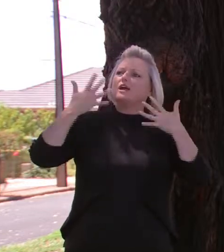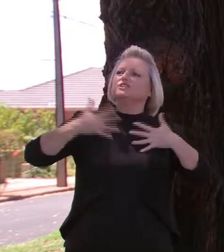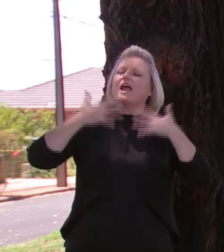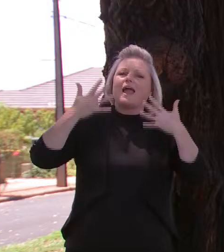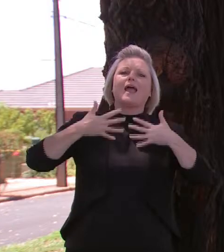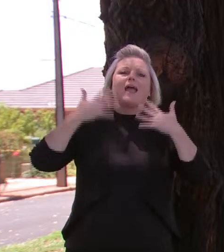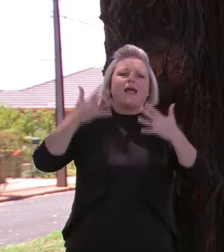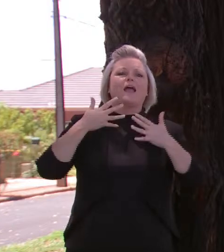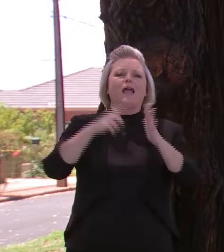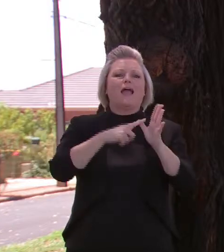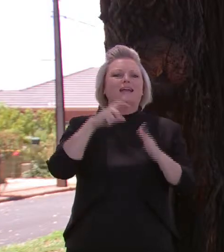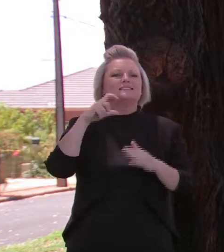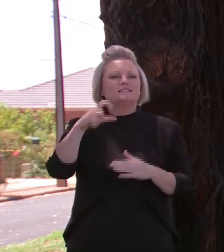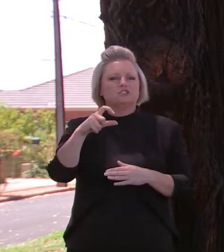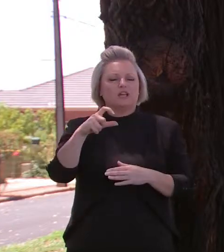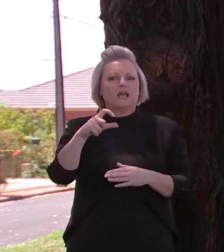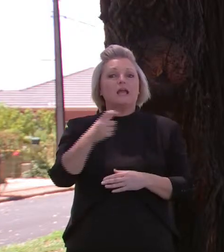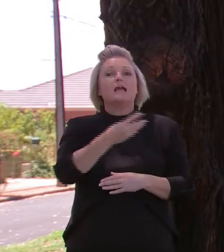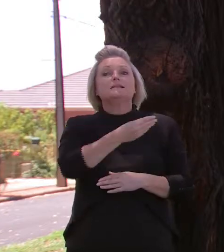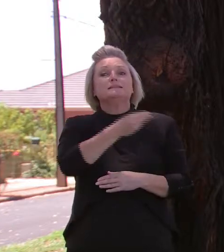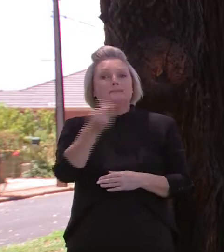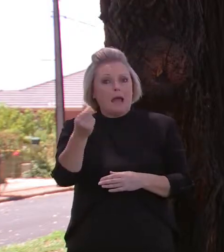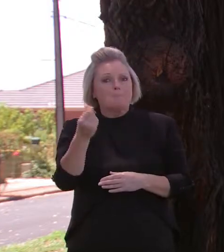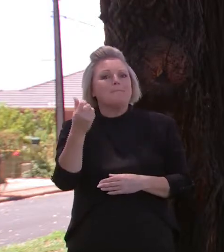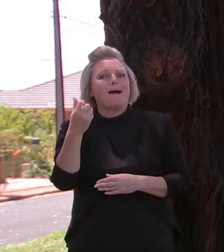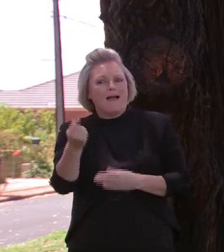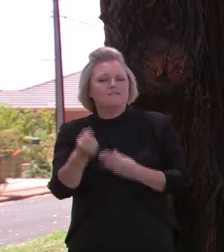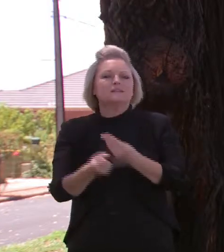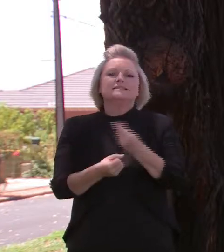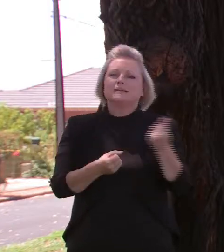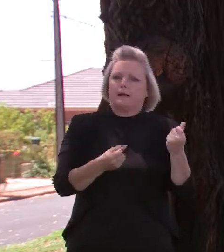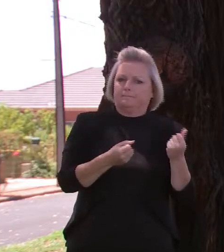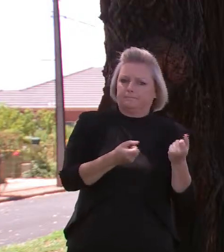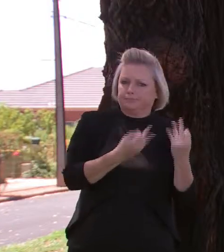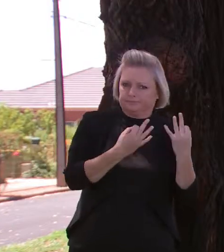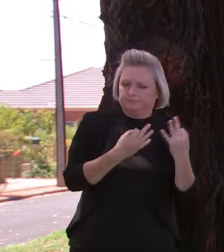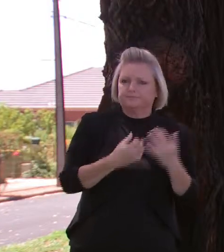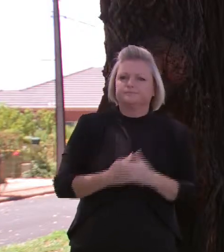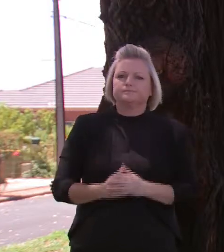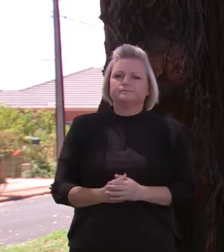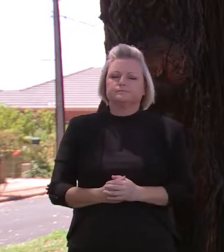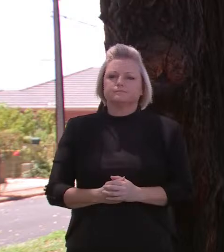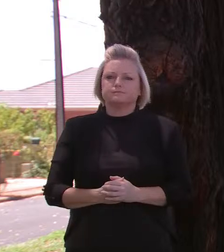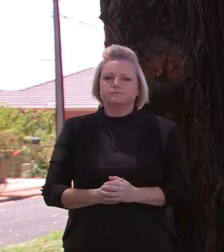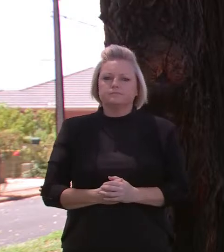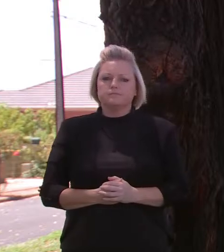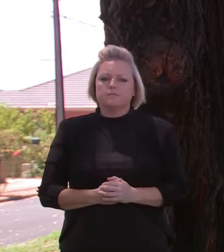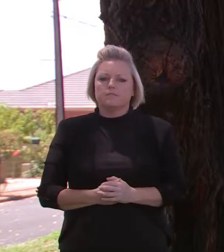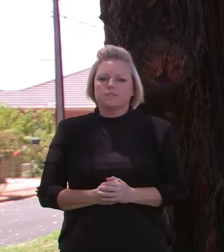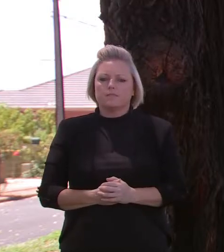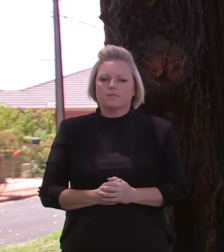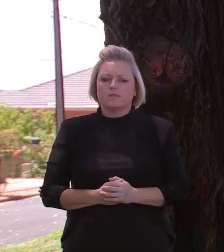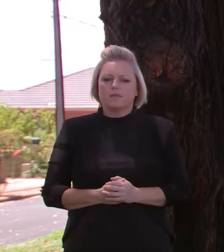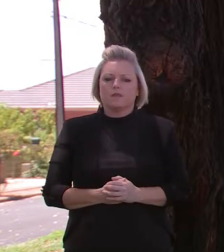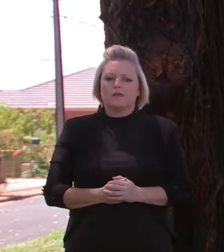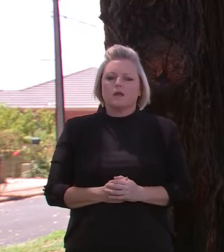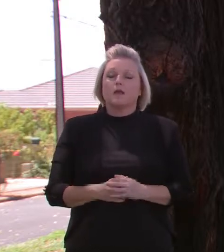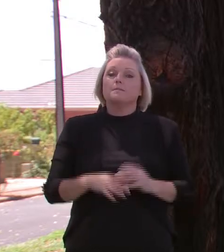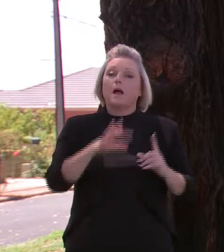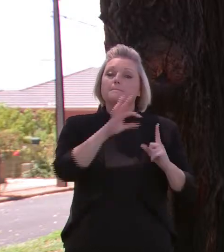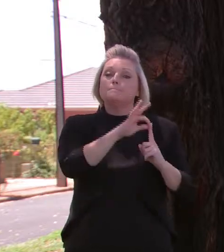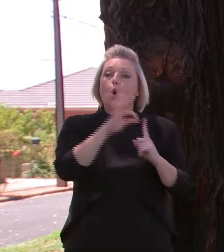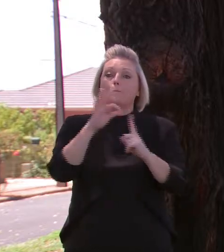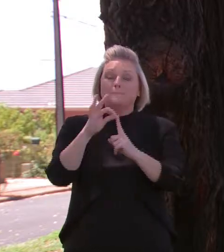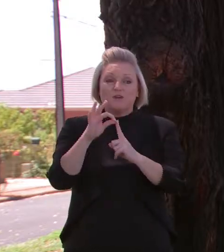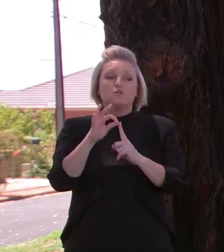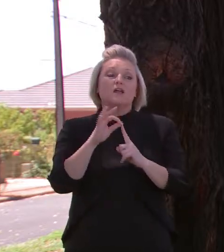sites have some classrooms that have that modern air conditioning, some of the sites have none, but the difference in Port Pirie is that we're asking our sites to